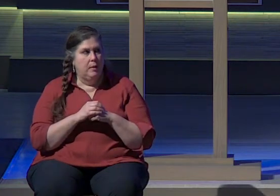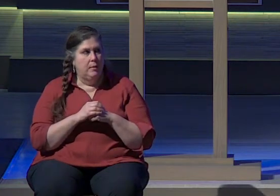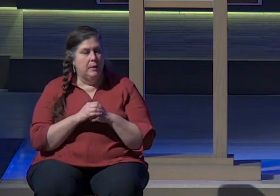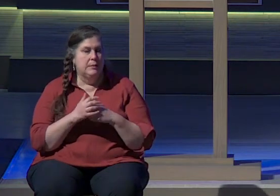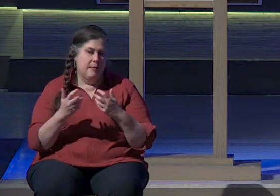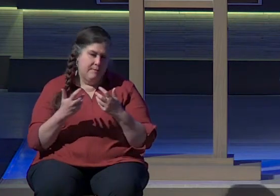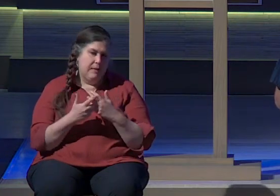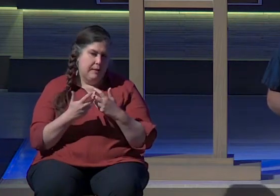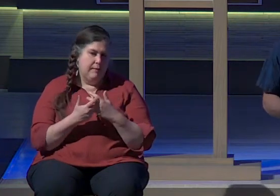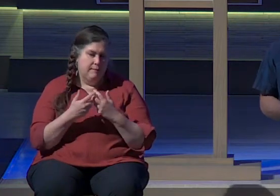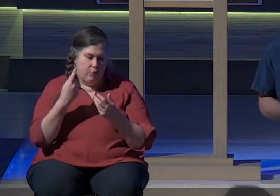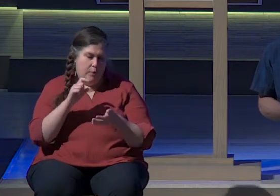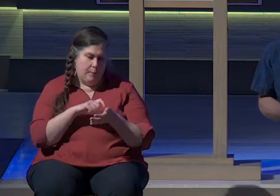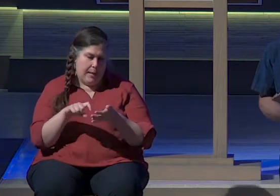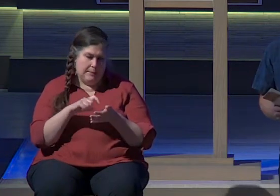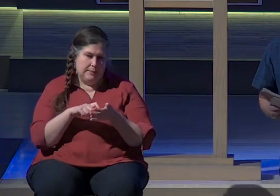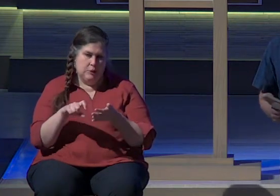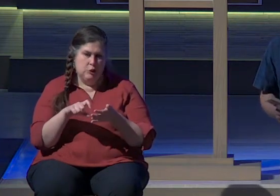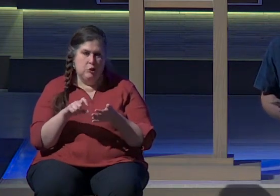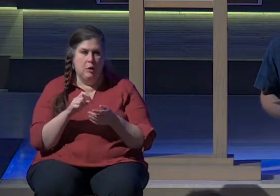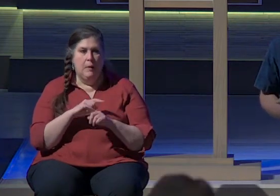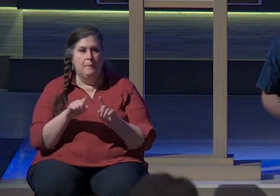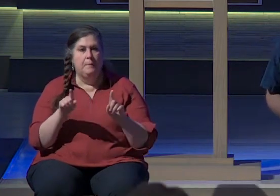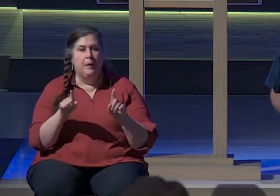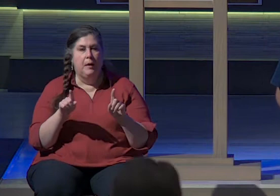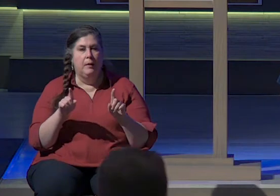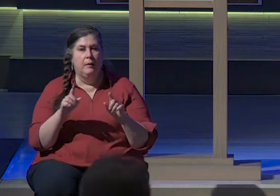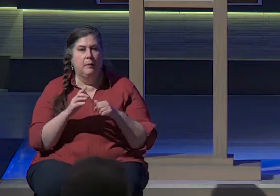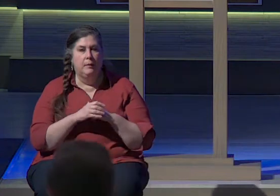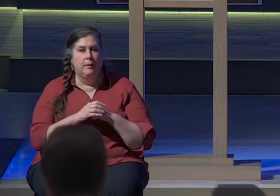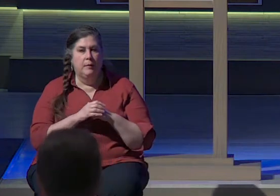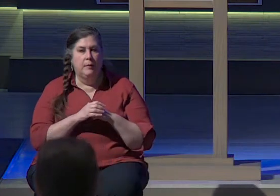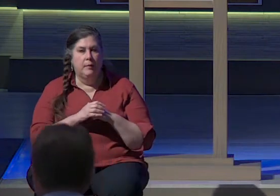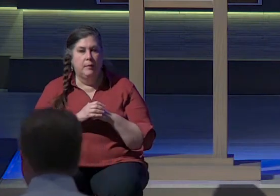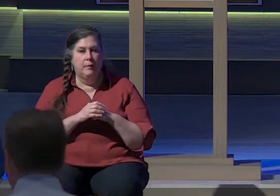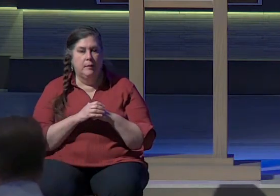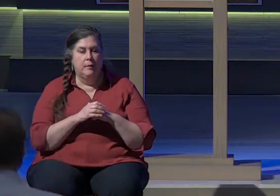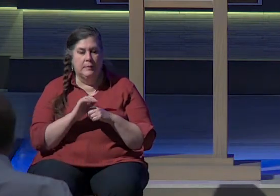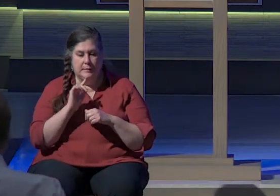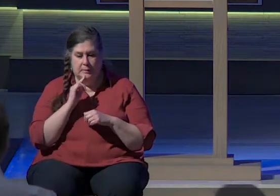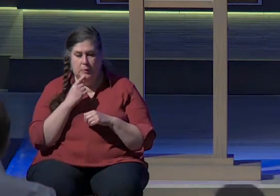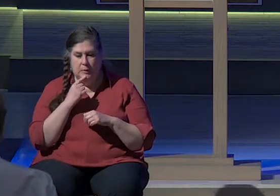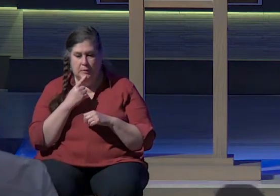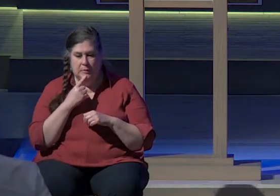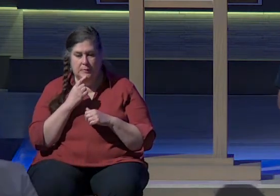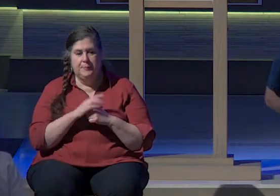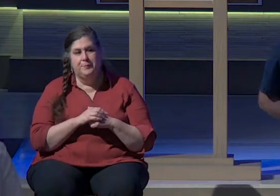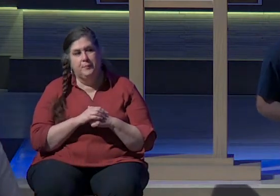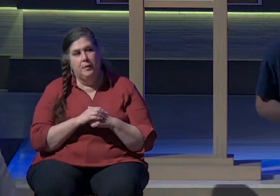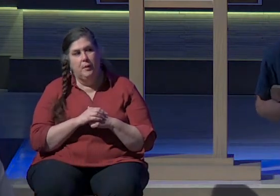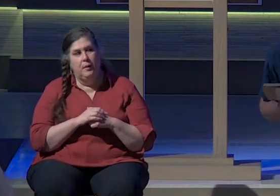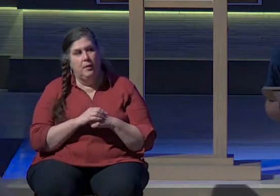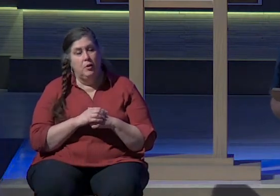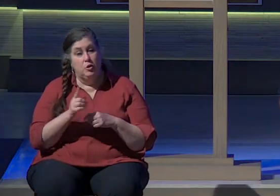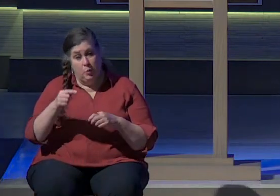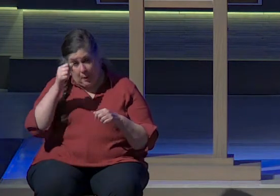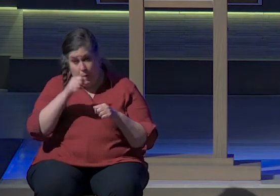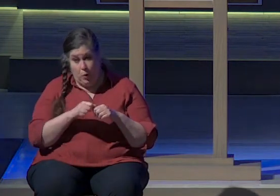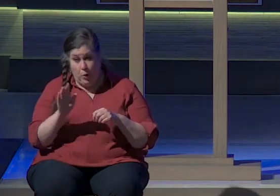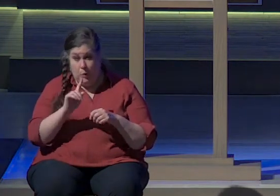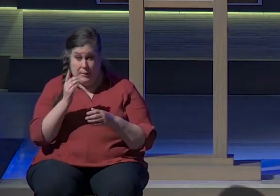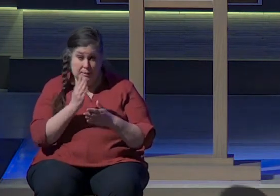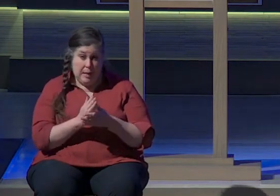fitting for the passage, but by all means, somber. In any event, if you'll remember where we left